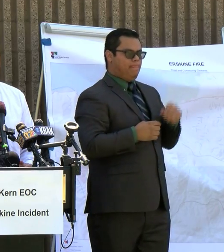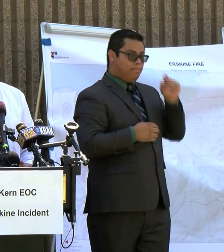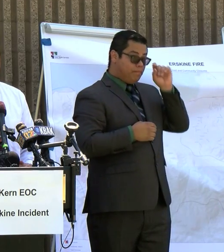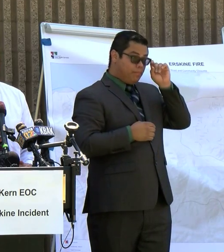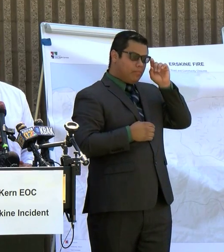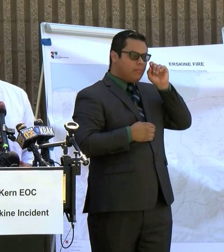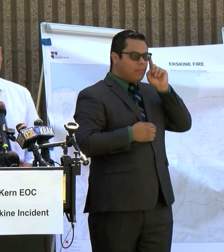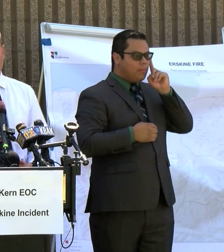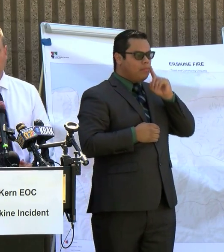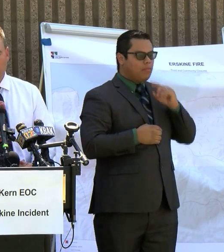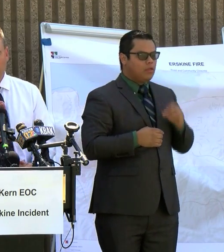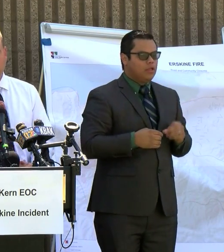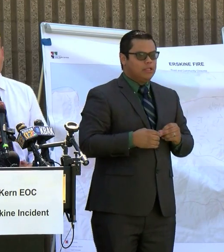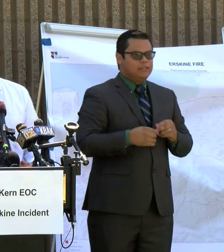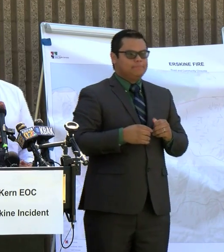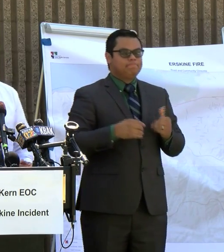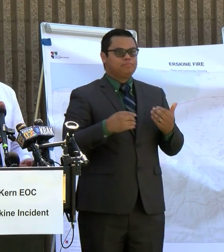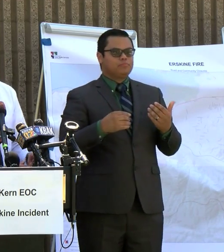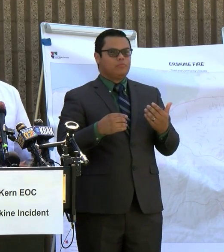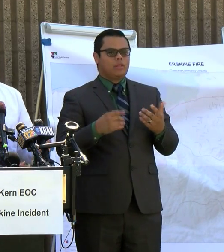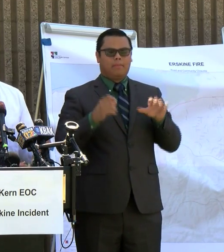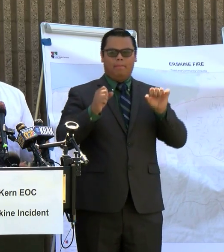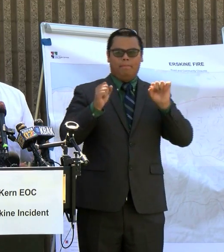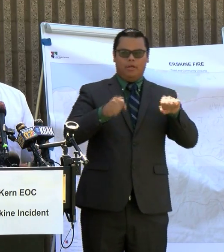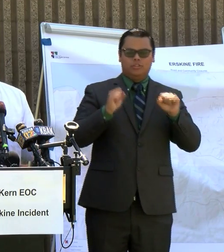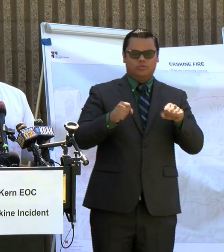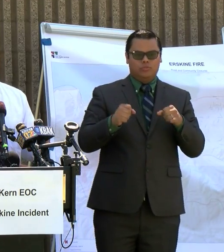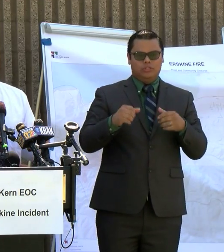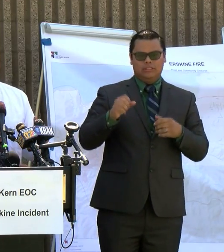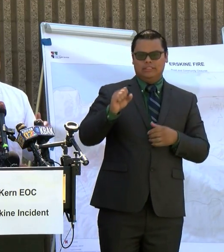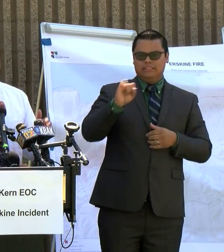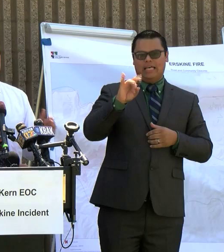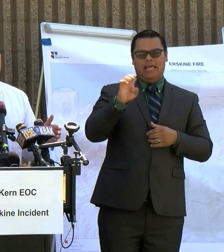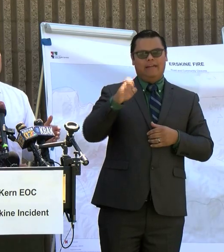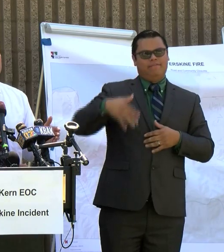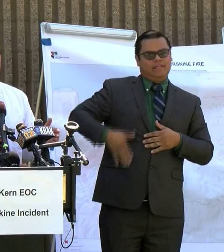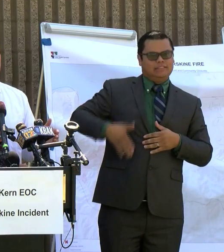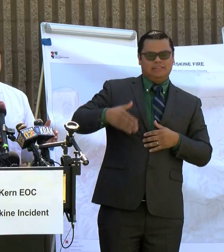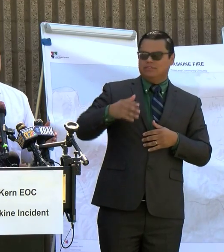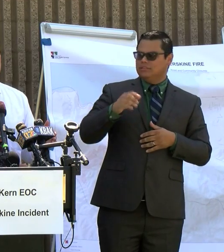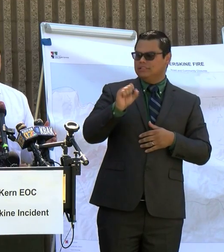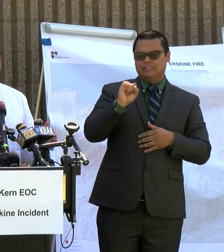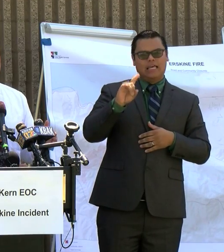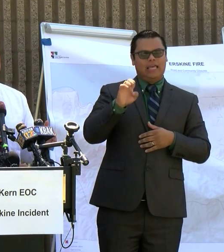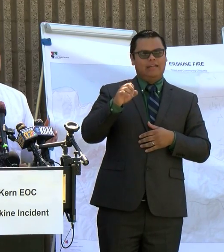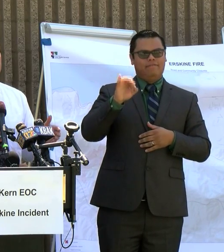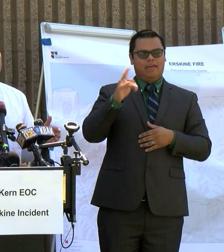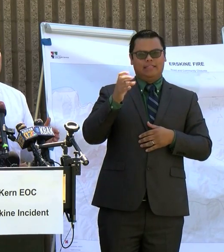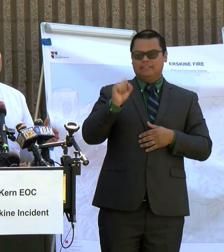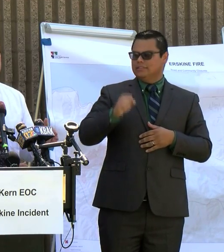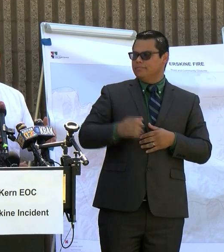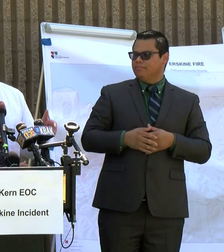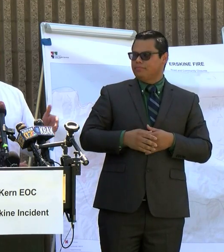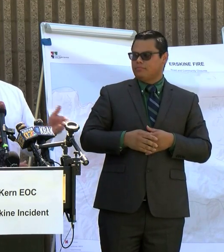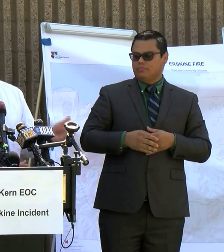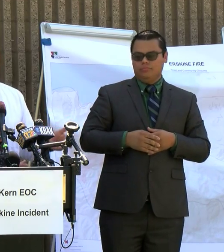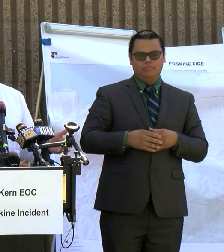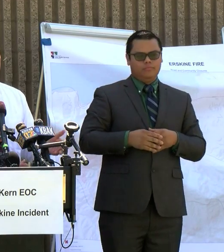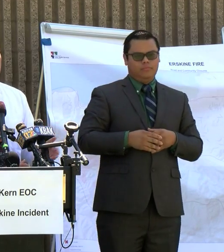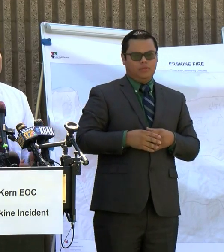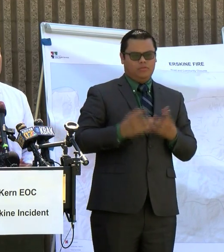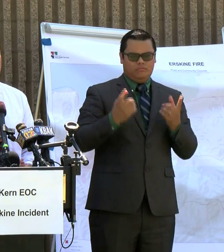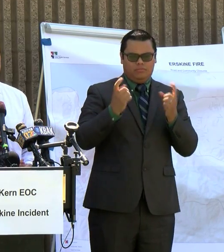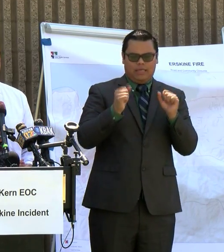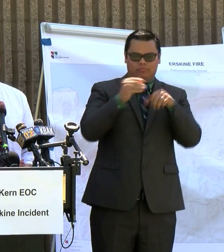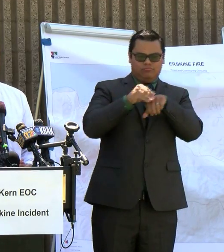in that area? Well, you can imagine, again, these chemicals that sometimes we store and keep in our garages